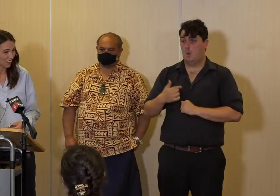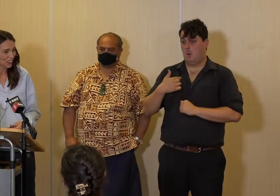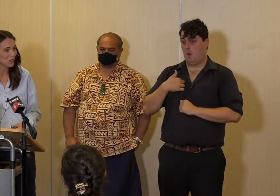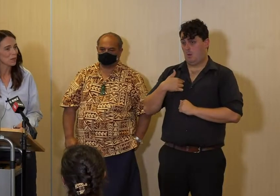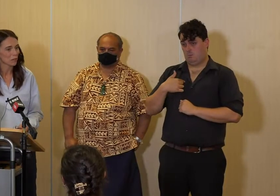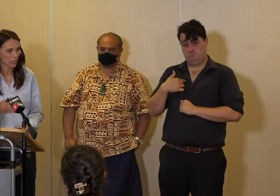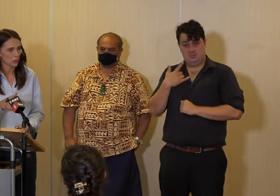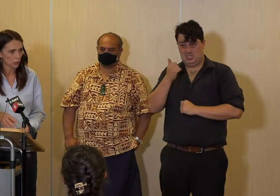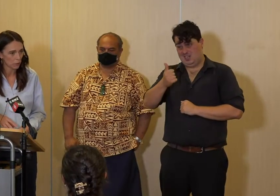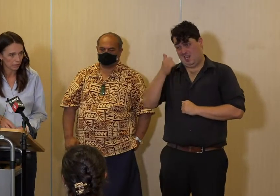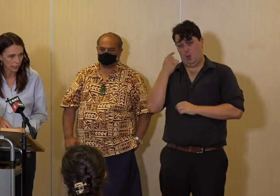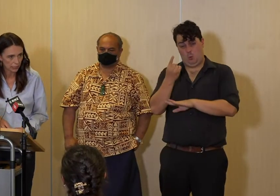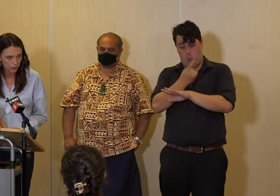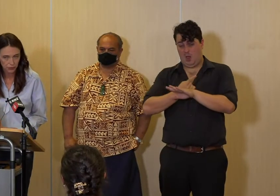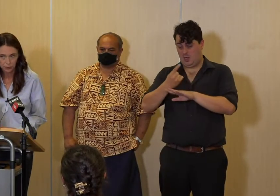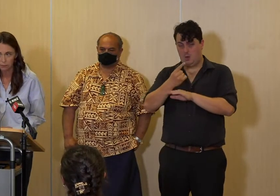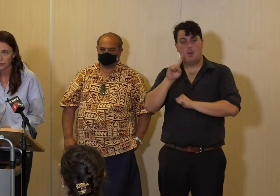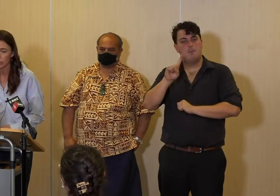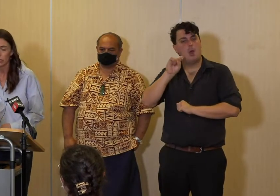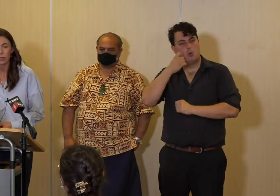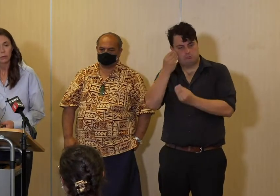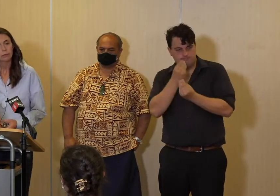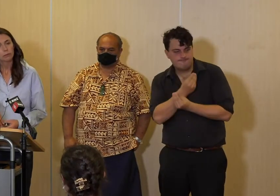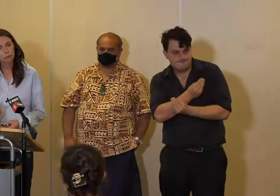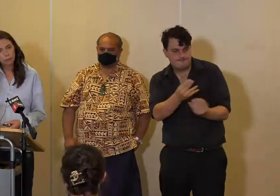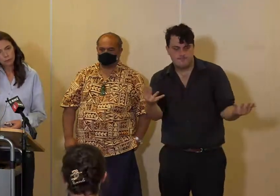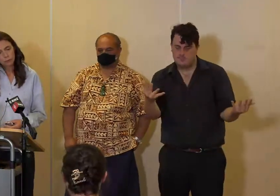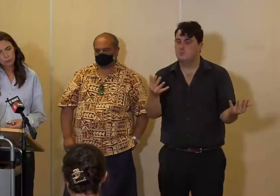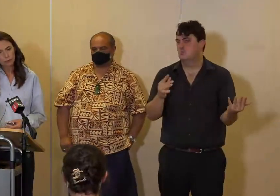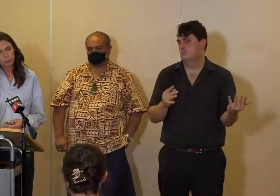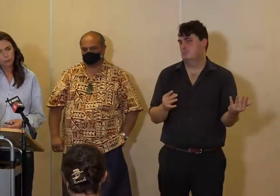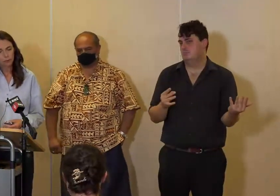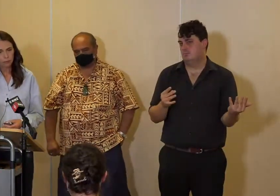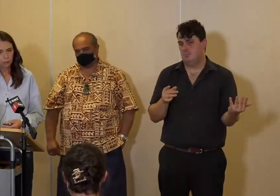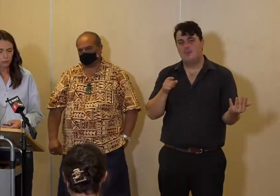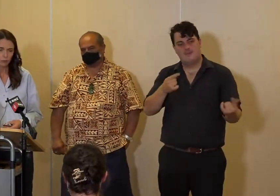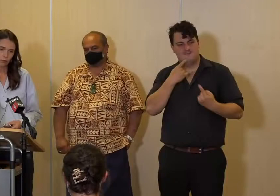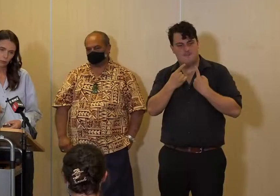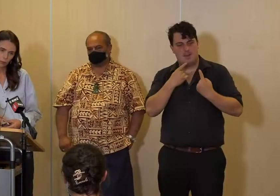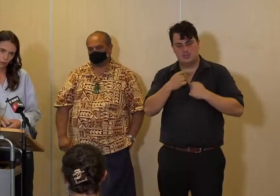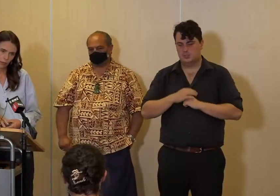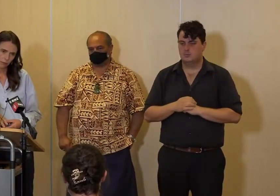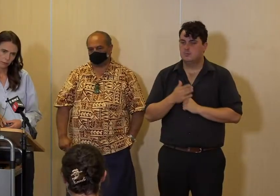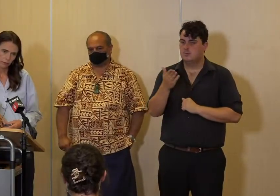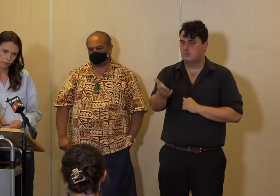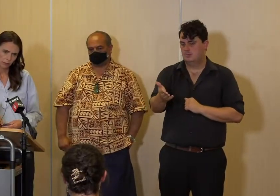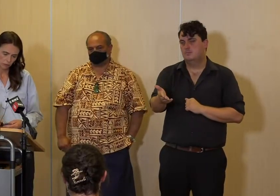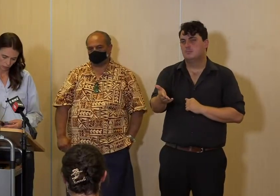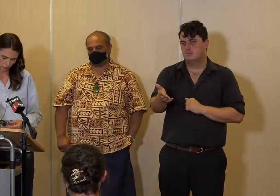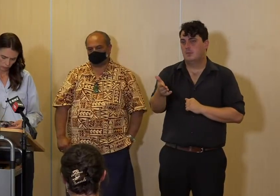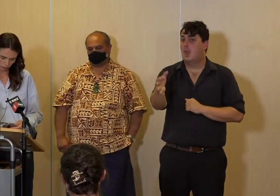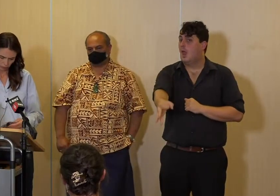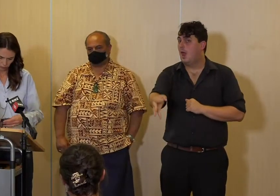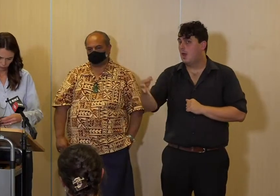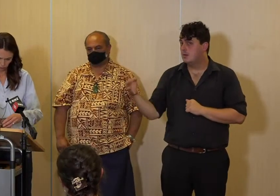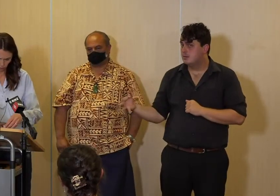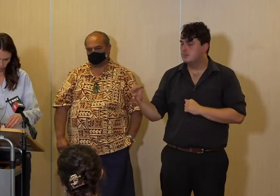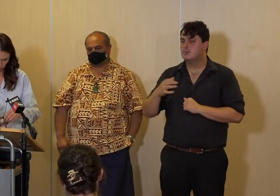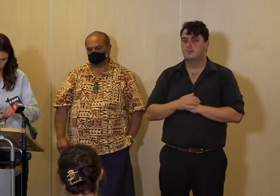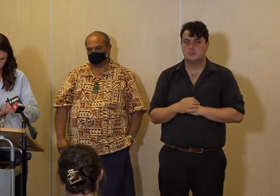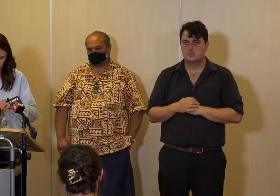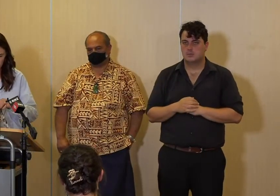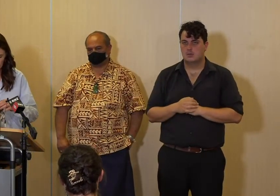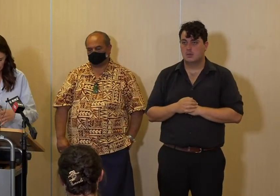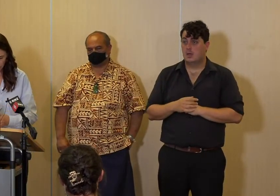an hour ago, and we can make sure that we provide that to you. Just two more questions from me. So Kina Hinare said that the deployment can happen within